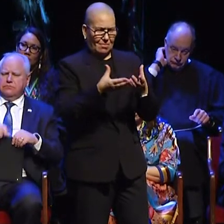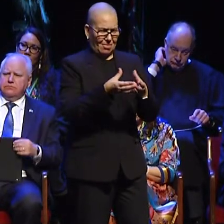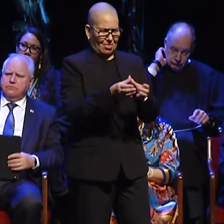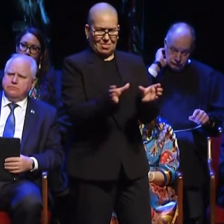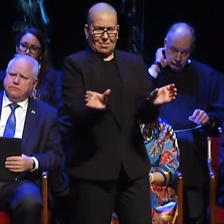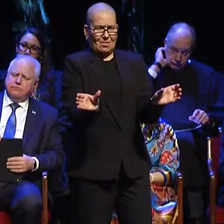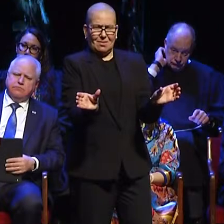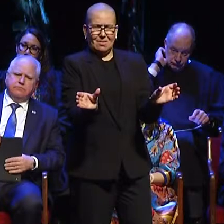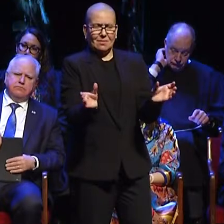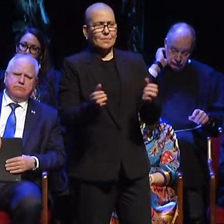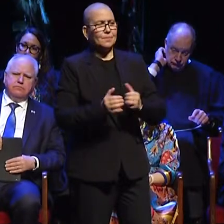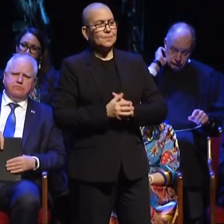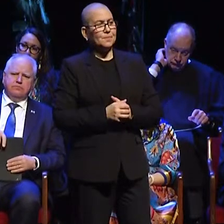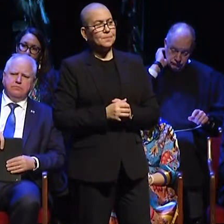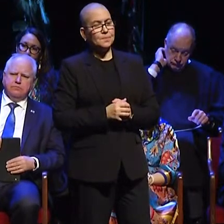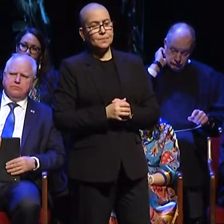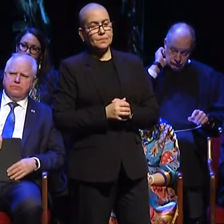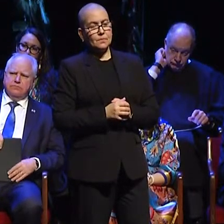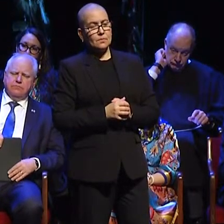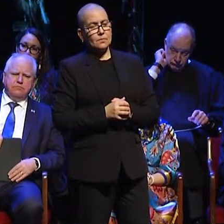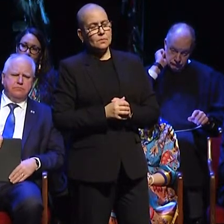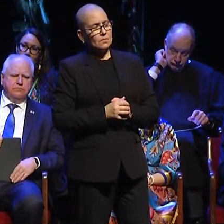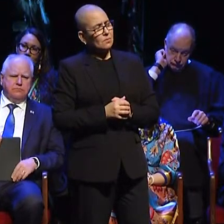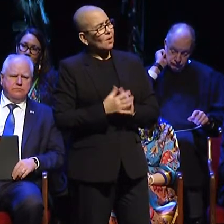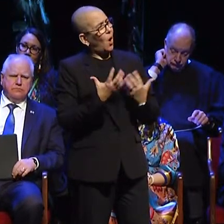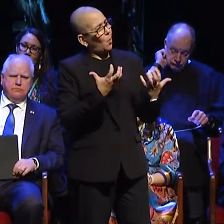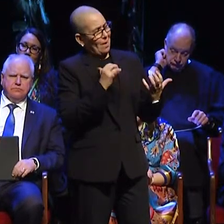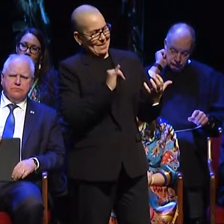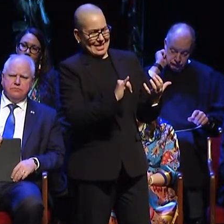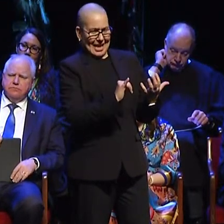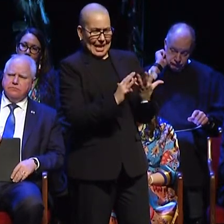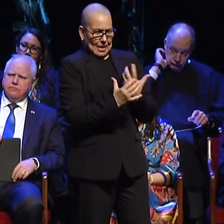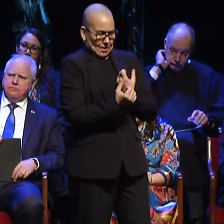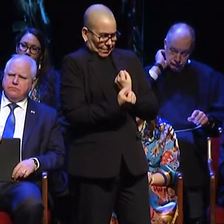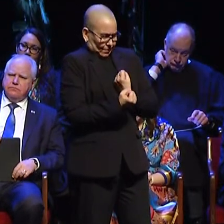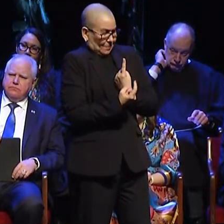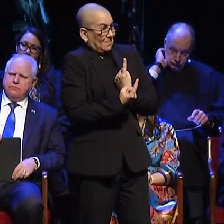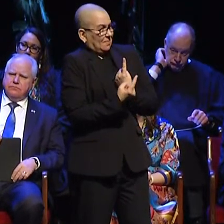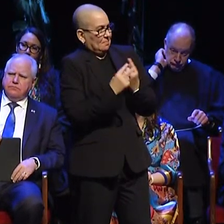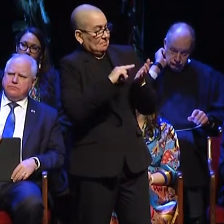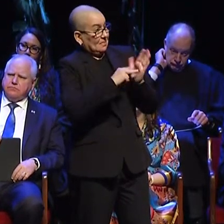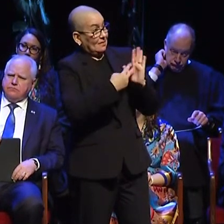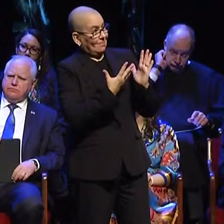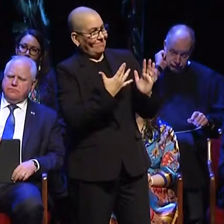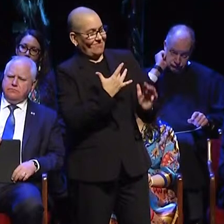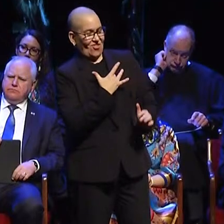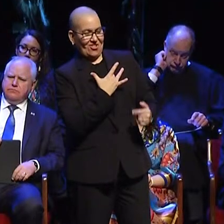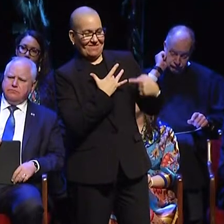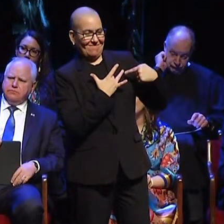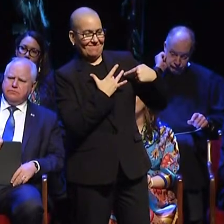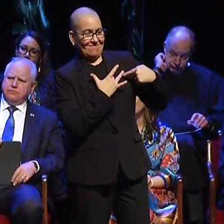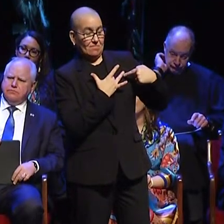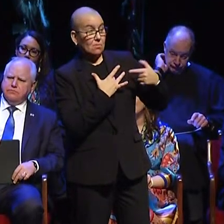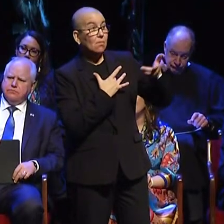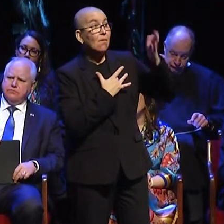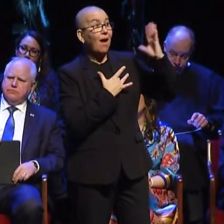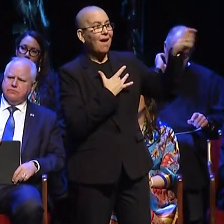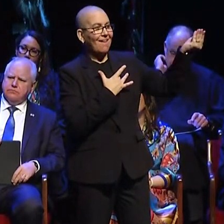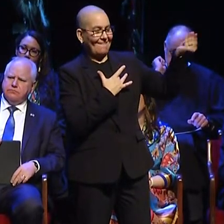An understanding and wise heart was exactly what God gave to King